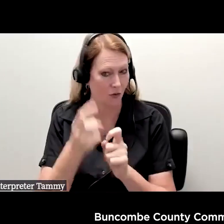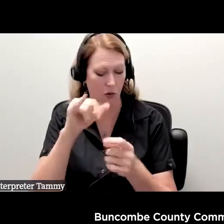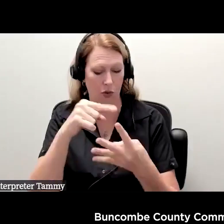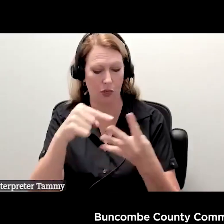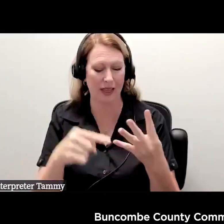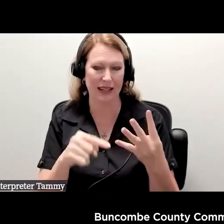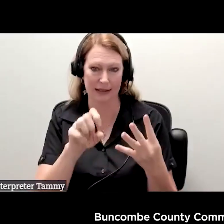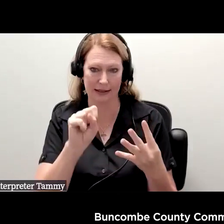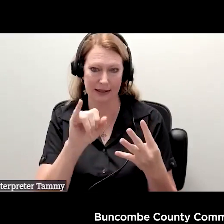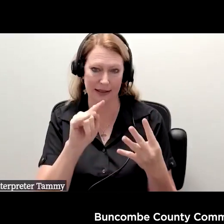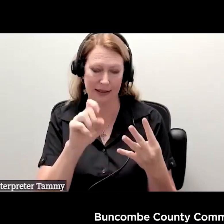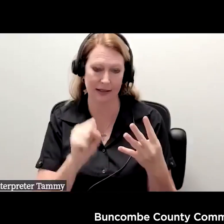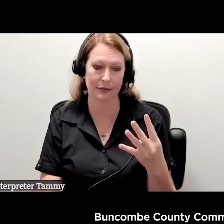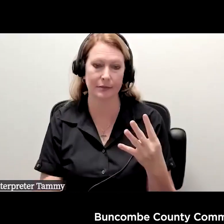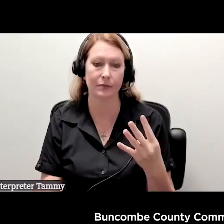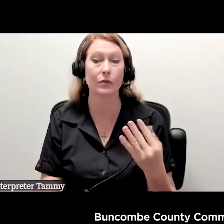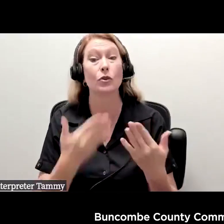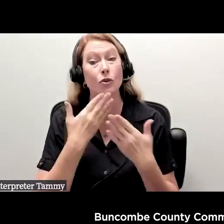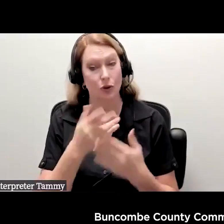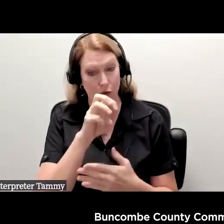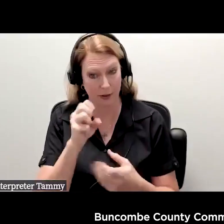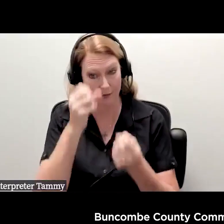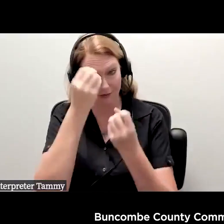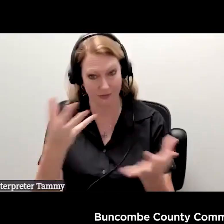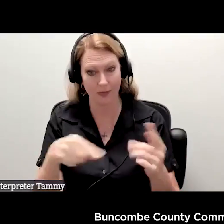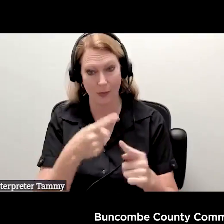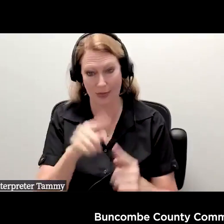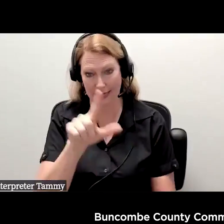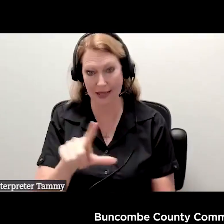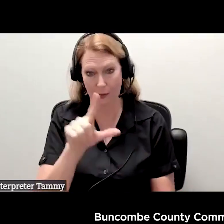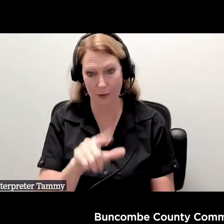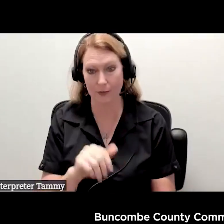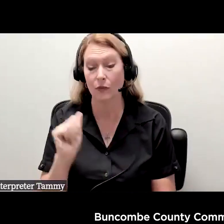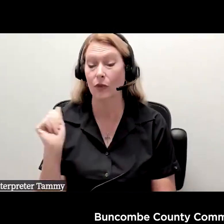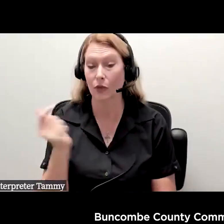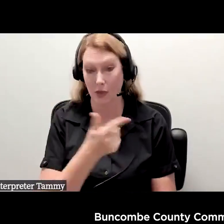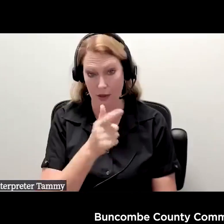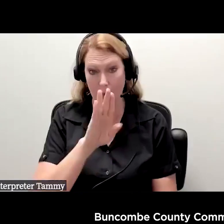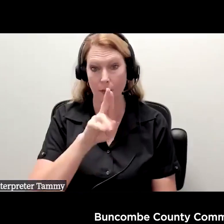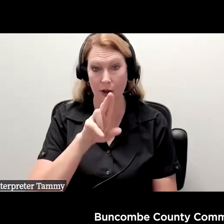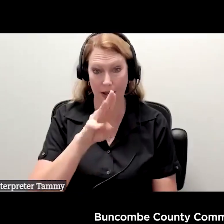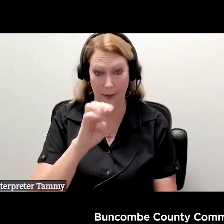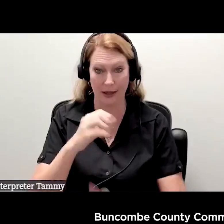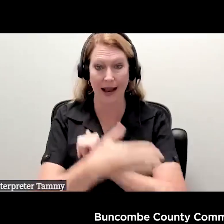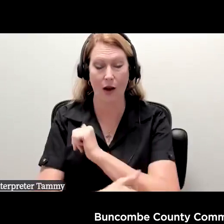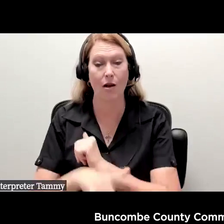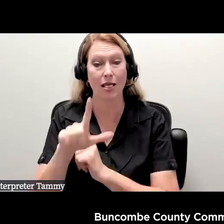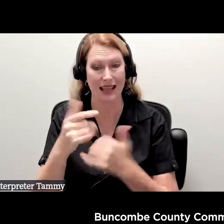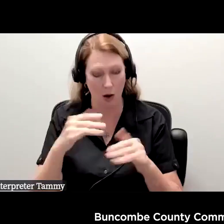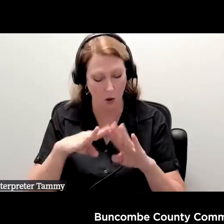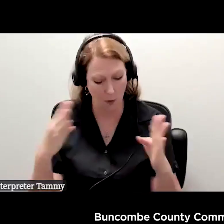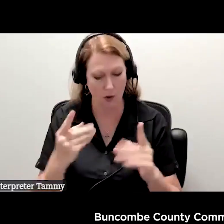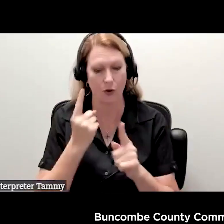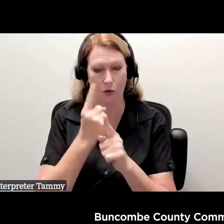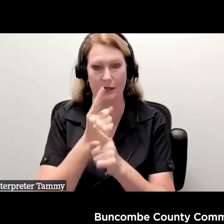sites. I have some good news to share about our libraries. All Buncombe County libraries are now open on their regular